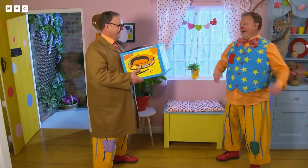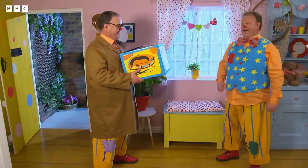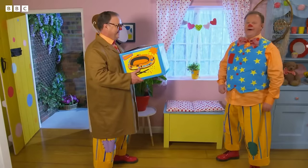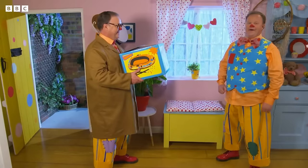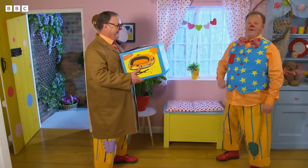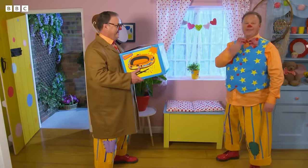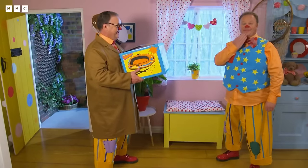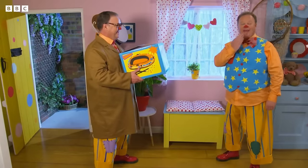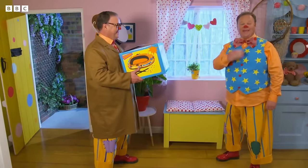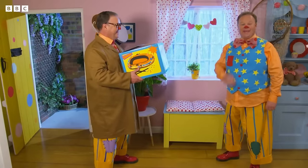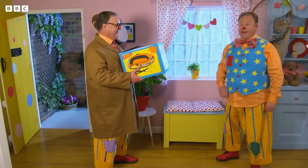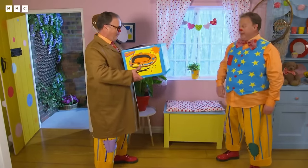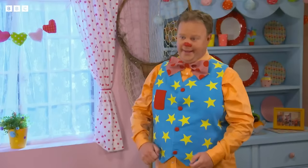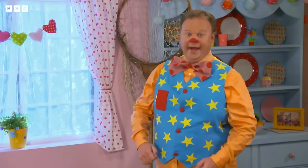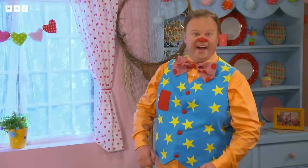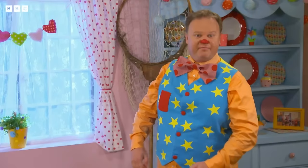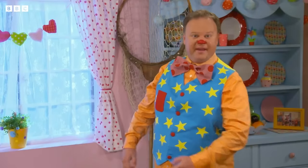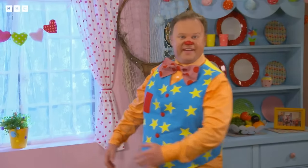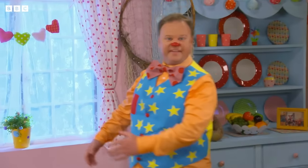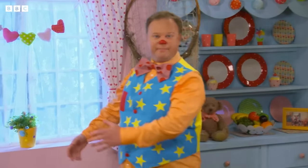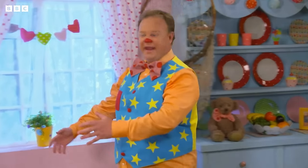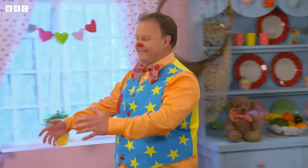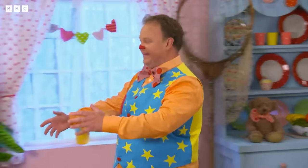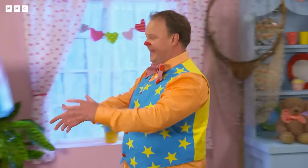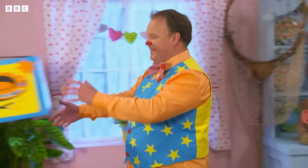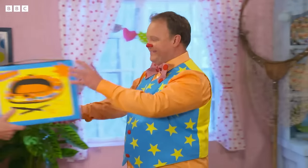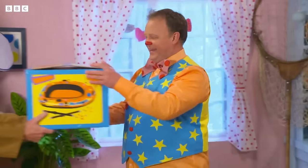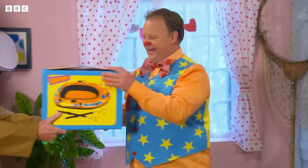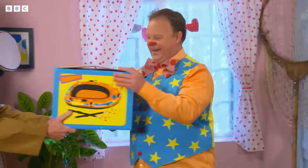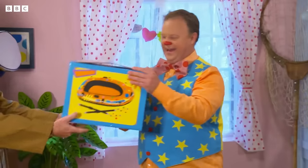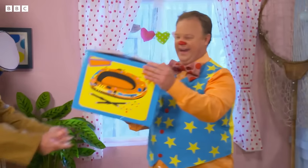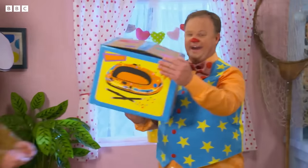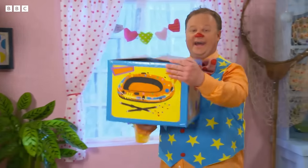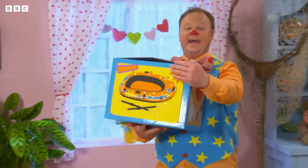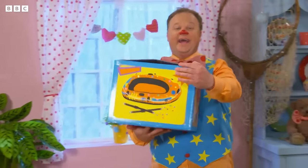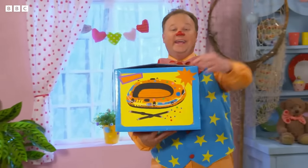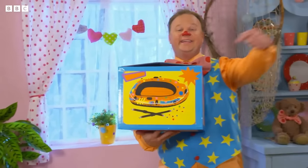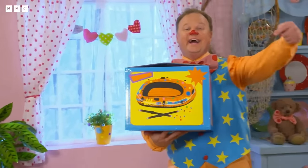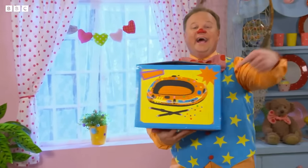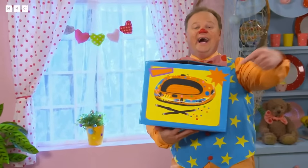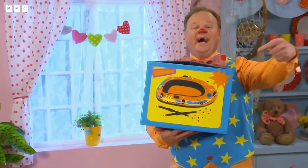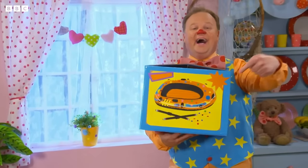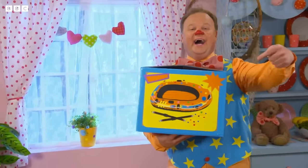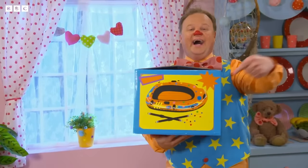Woohoo! Oh, thank you! I've been expecting this. Ta-da!